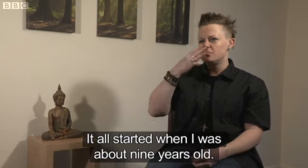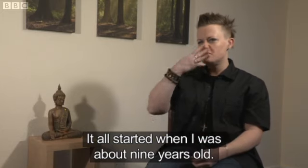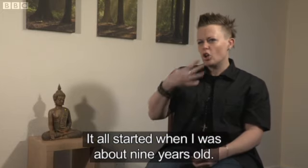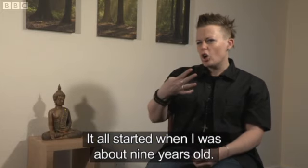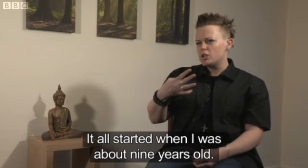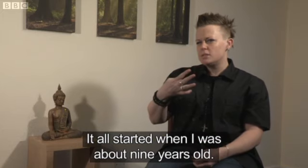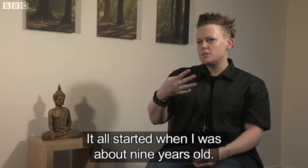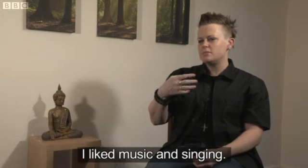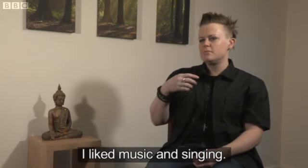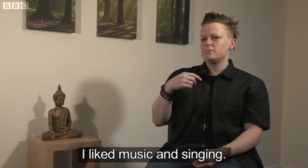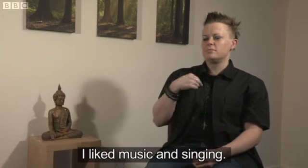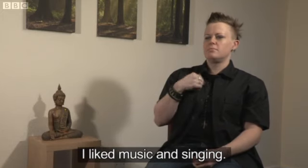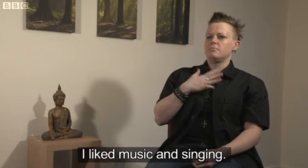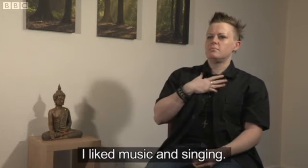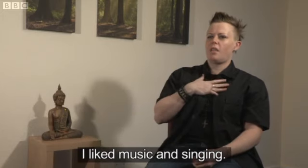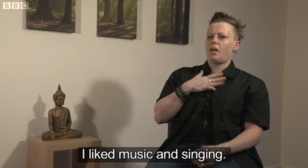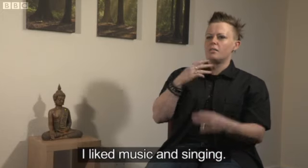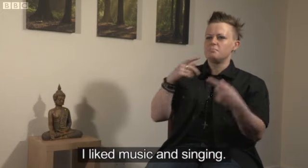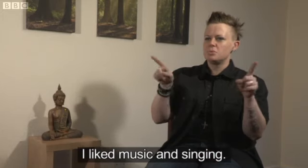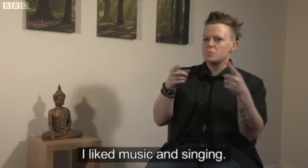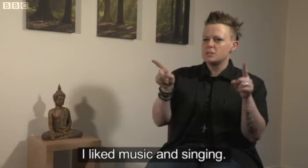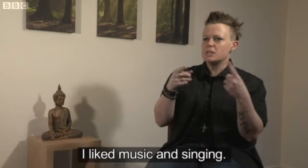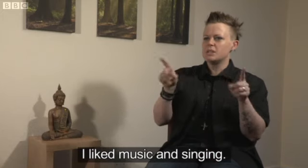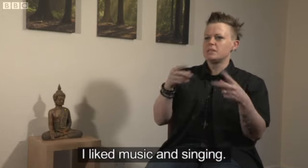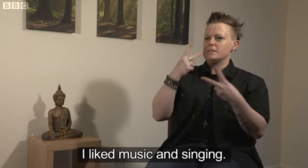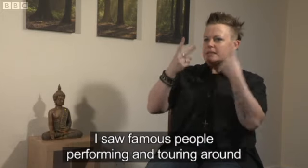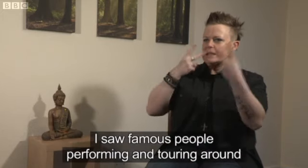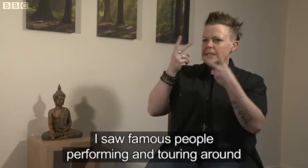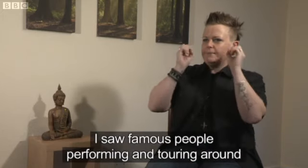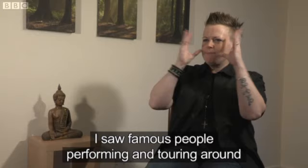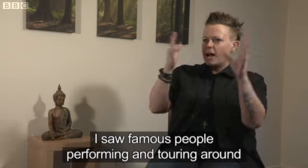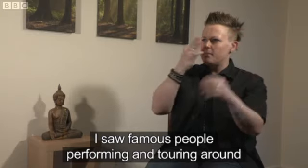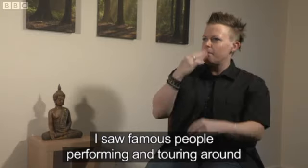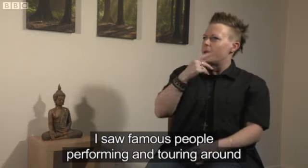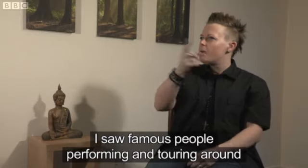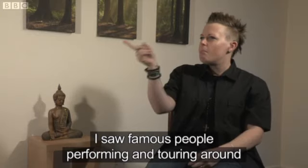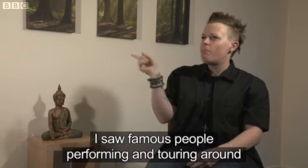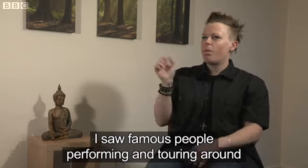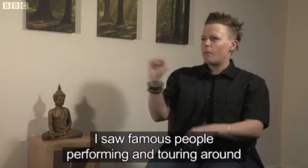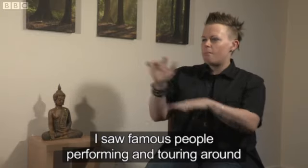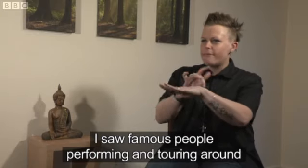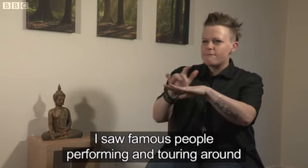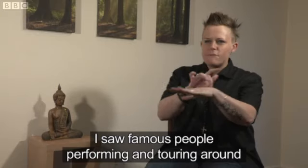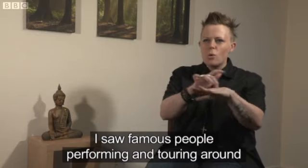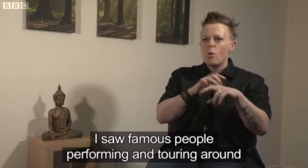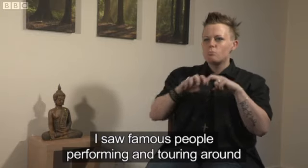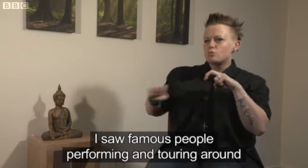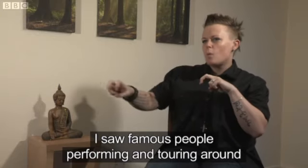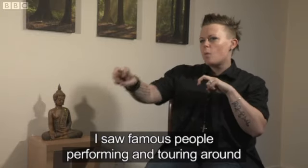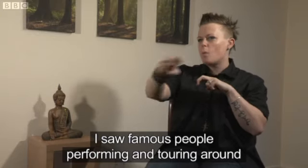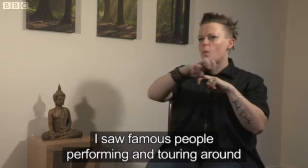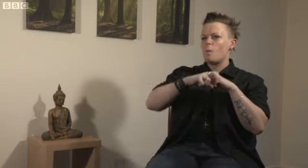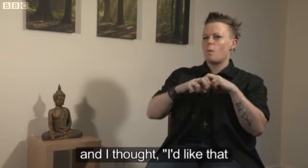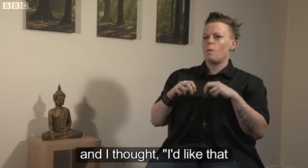years old. I liked music and singing. I saw famous people performing and touring around, and I